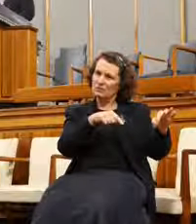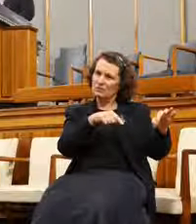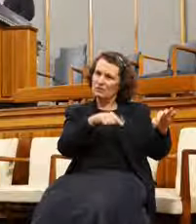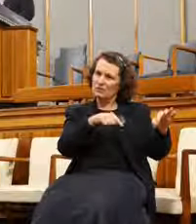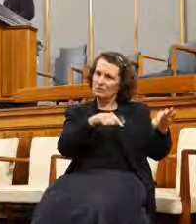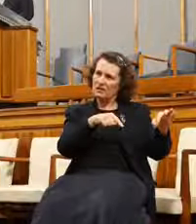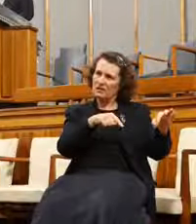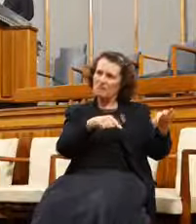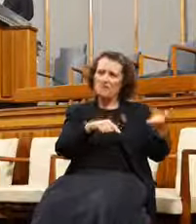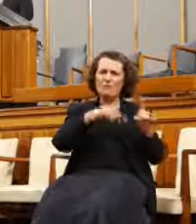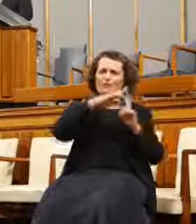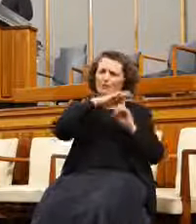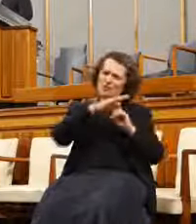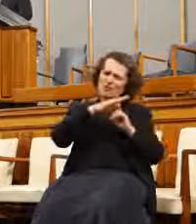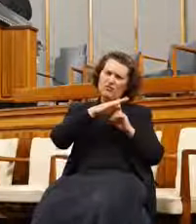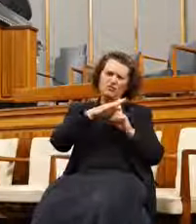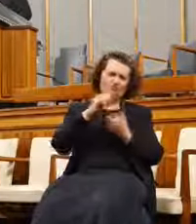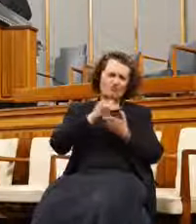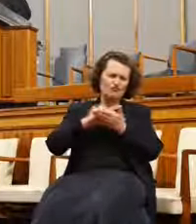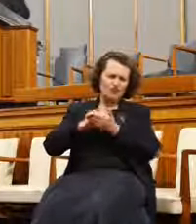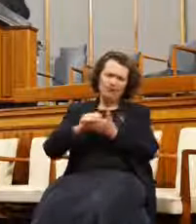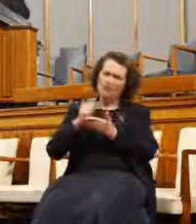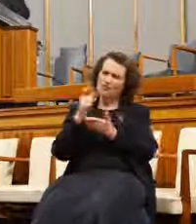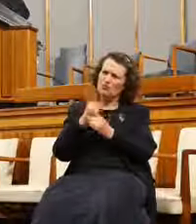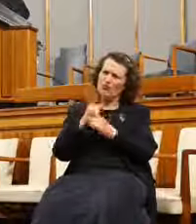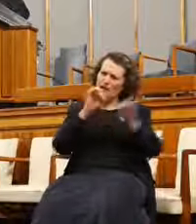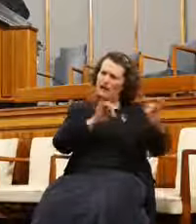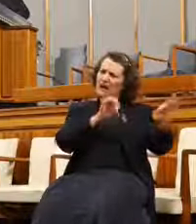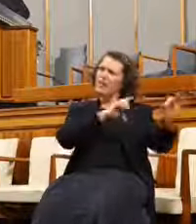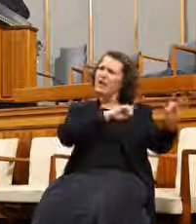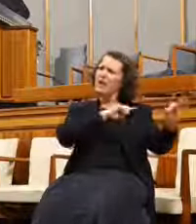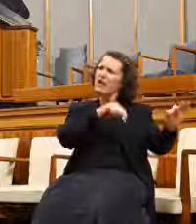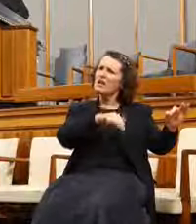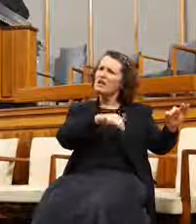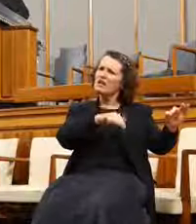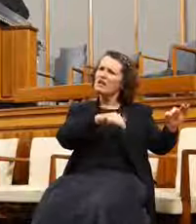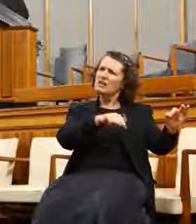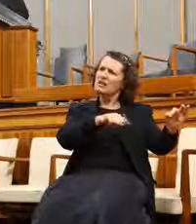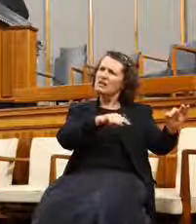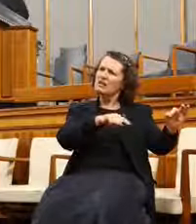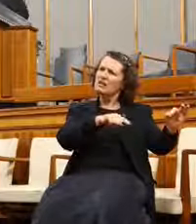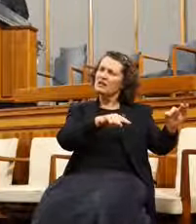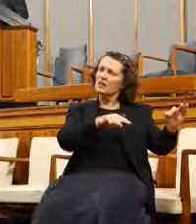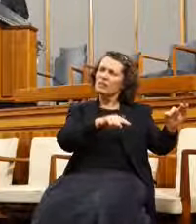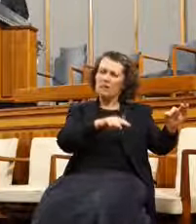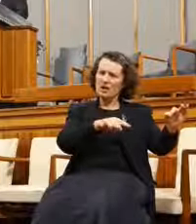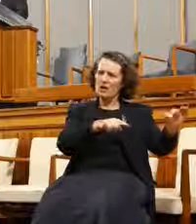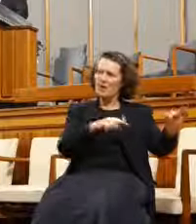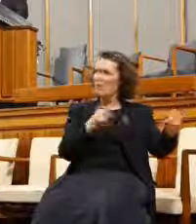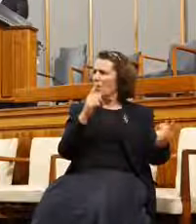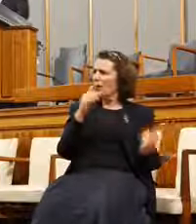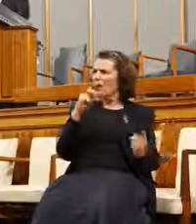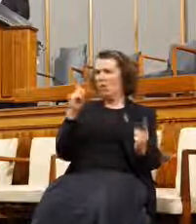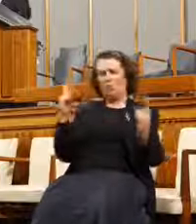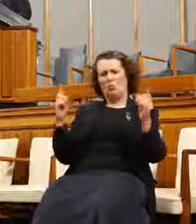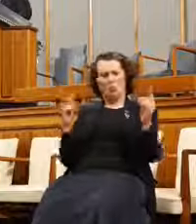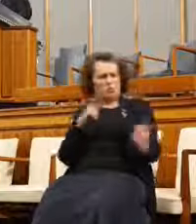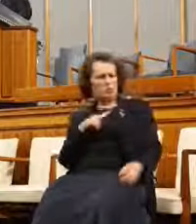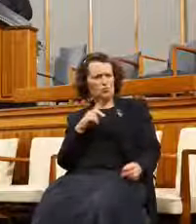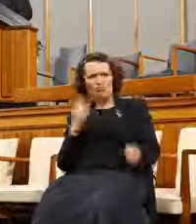this? Because, you know, to each other, our sins may not be as scarlet. They may